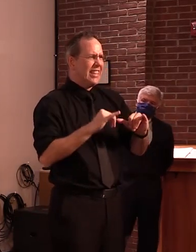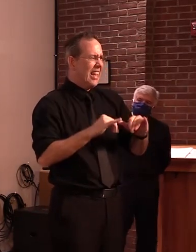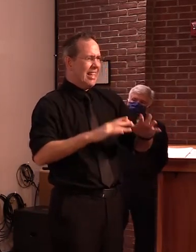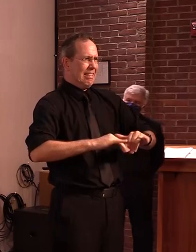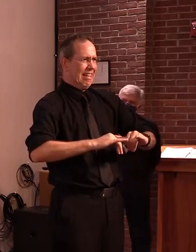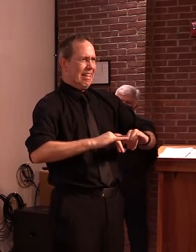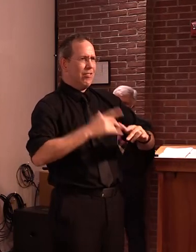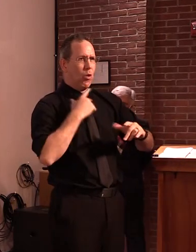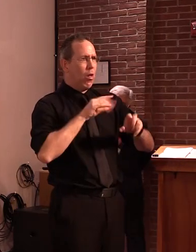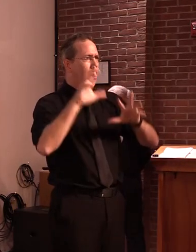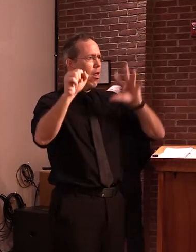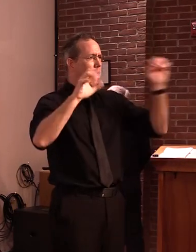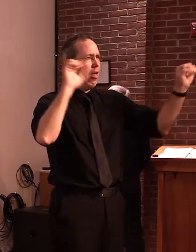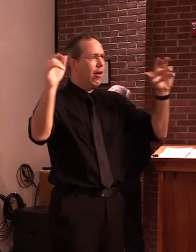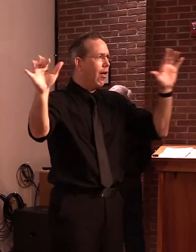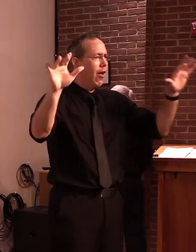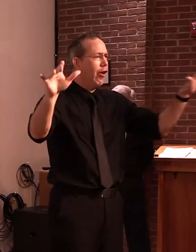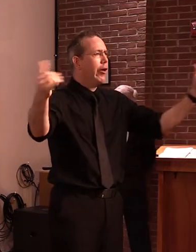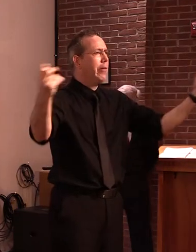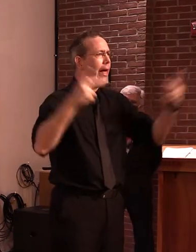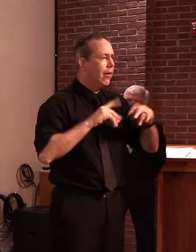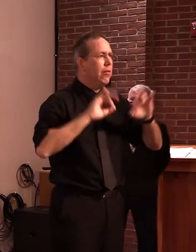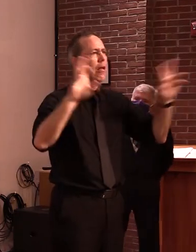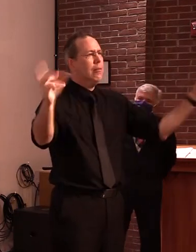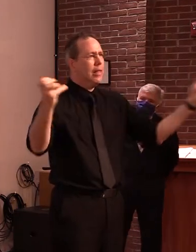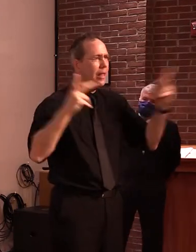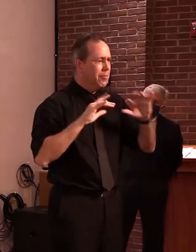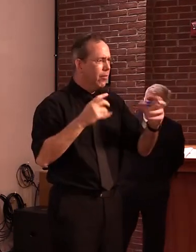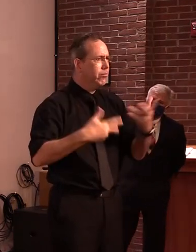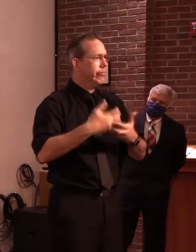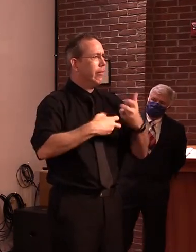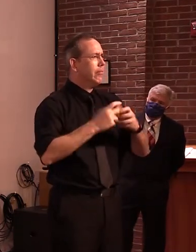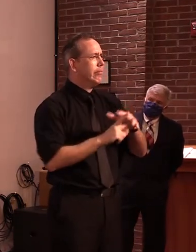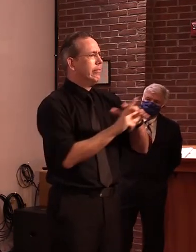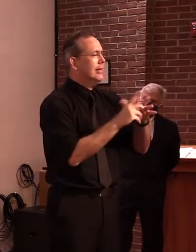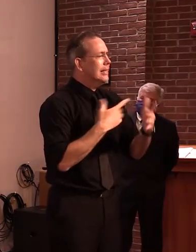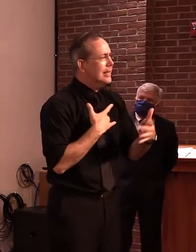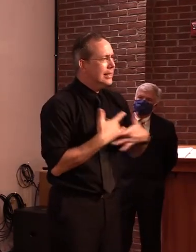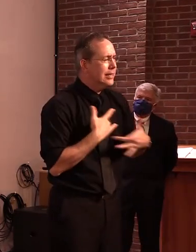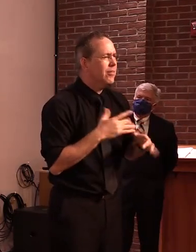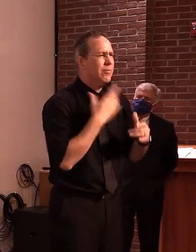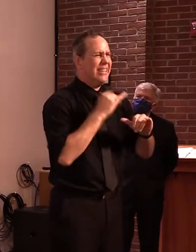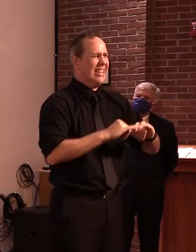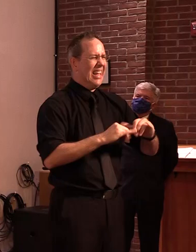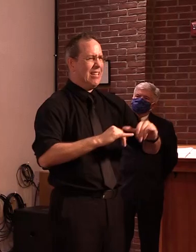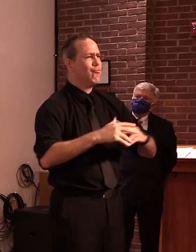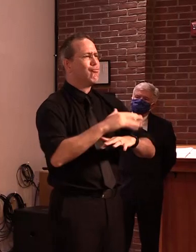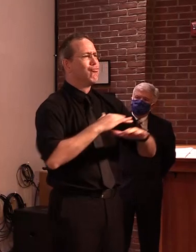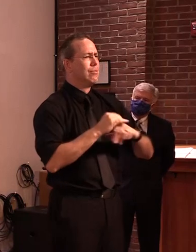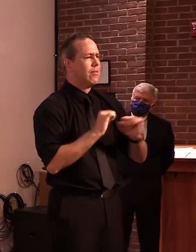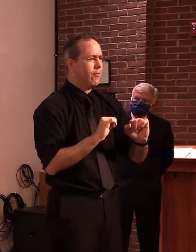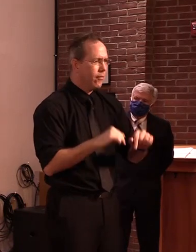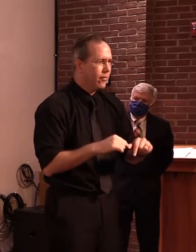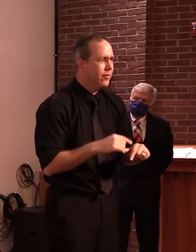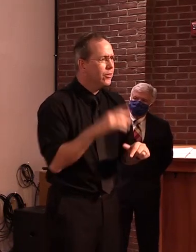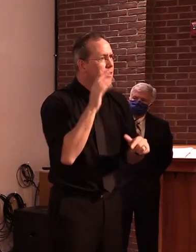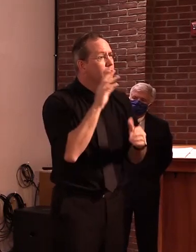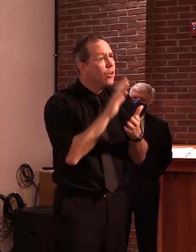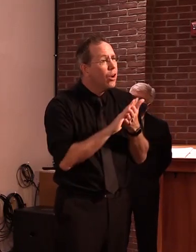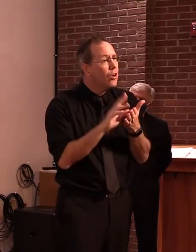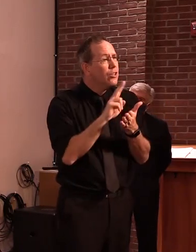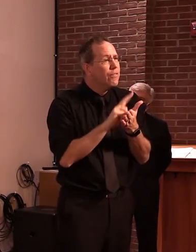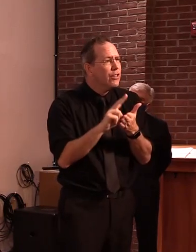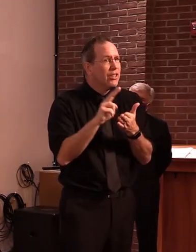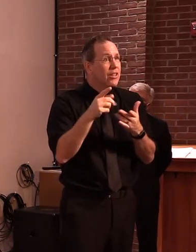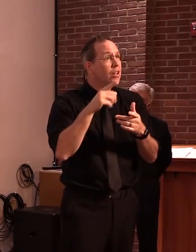keep them here, we'd be a lot better off. And I know that's the mission of many of the colleges and universities as well, to keep them here on